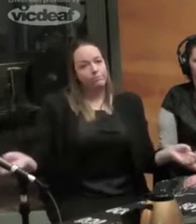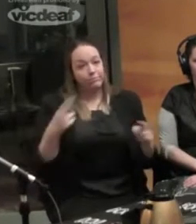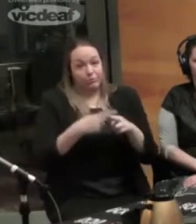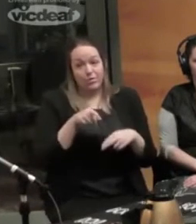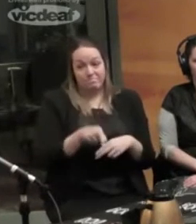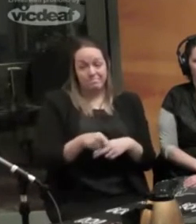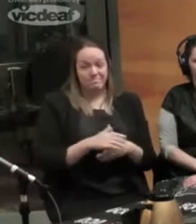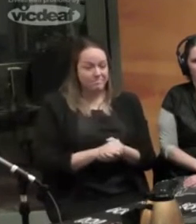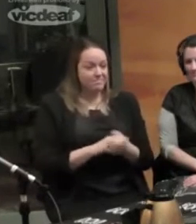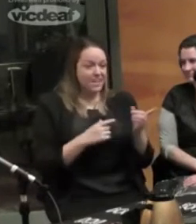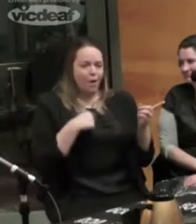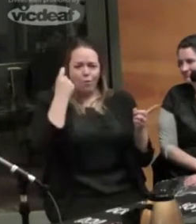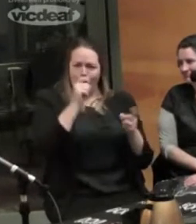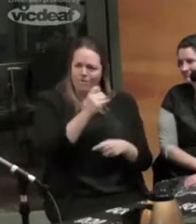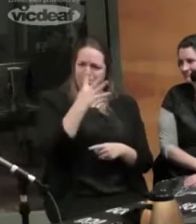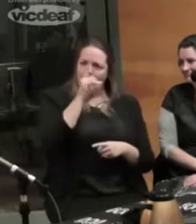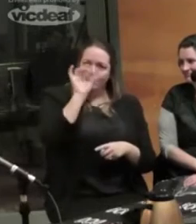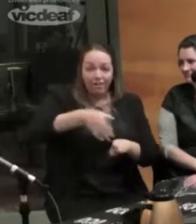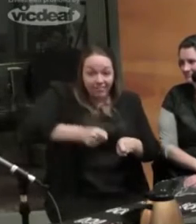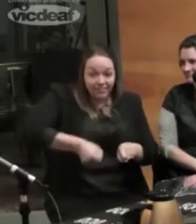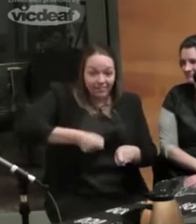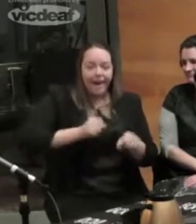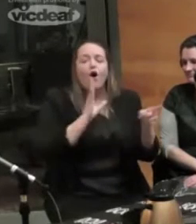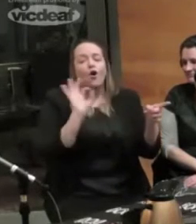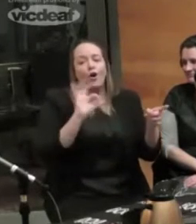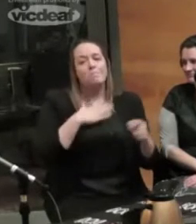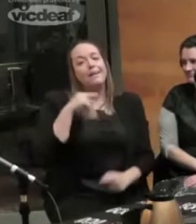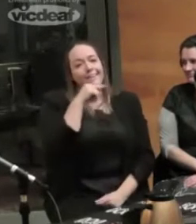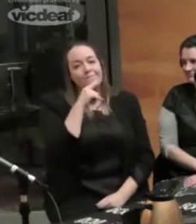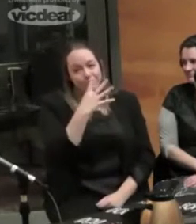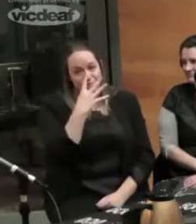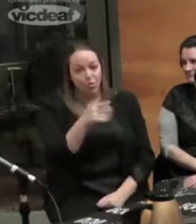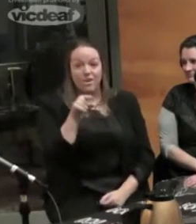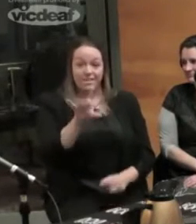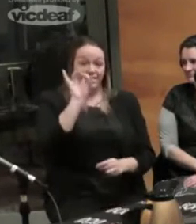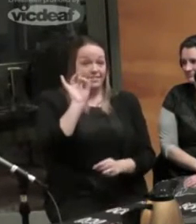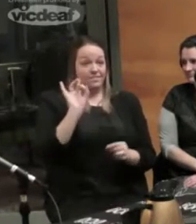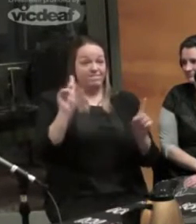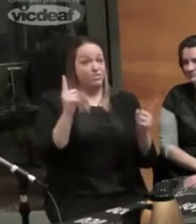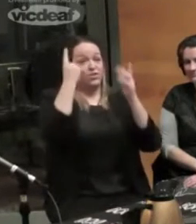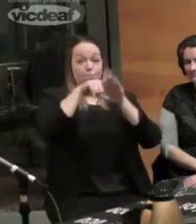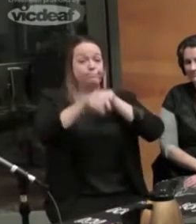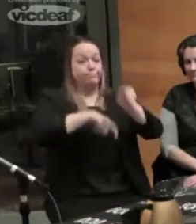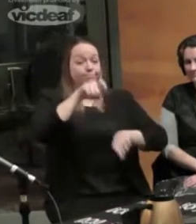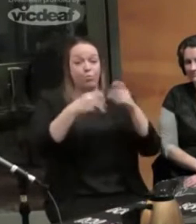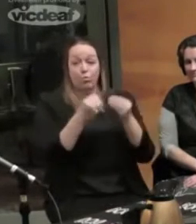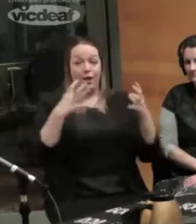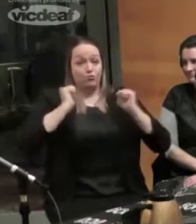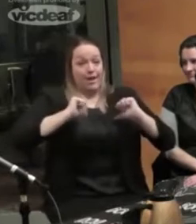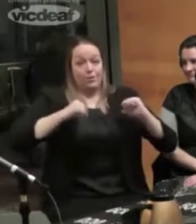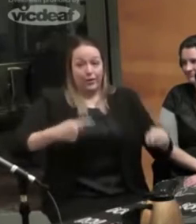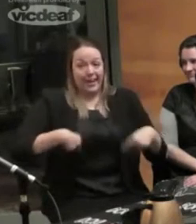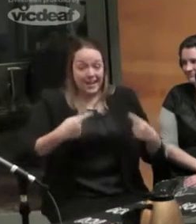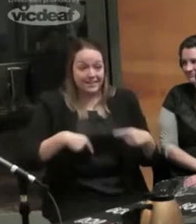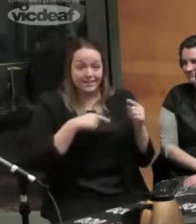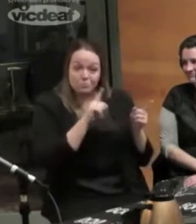your 4-year-old was wielding the spanner, yeah? No. And so he embarked upon his first solo mission without the training wheels. And?